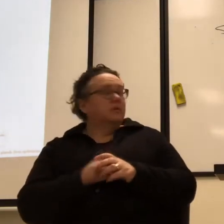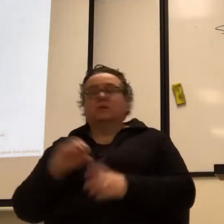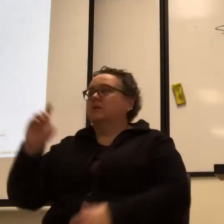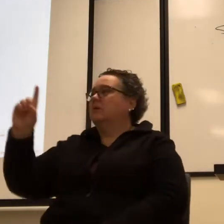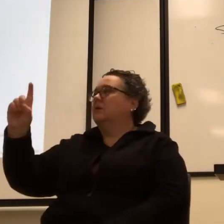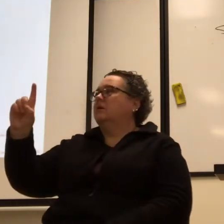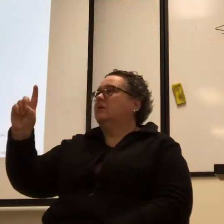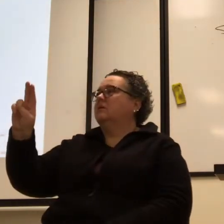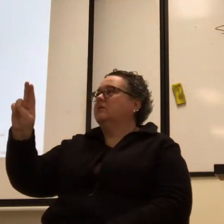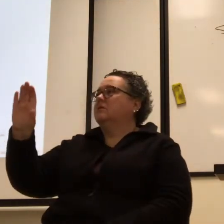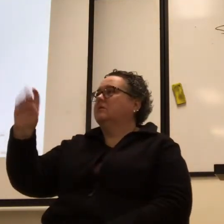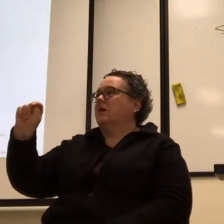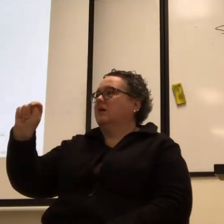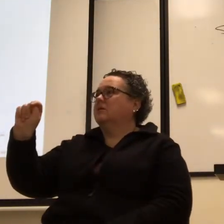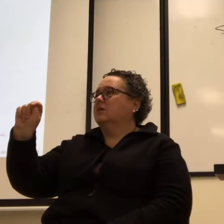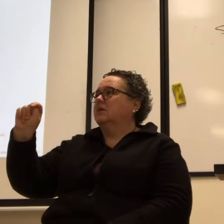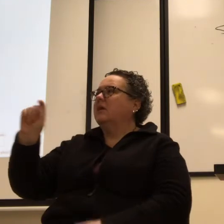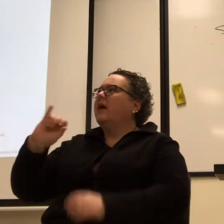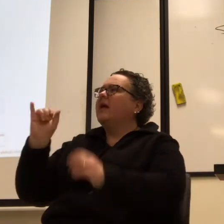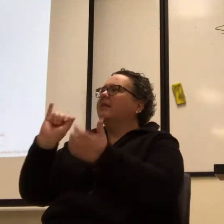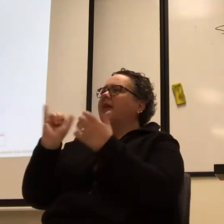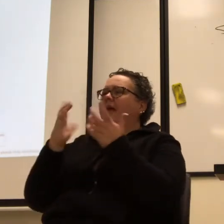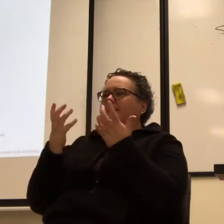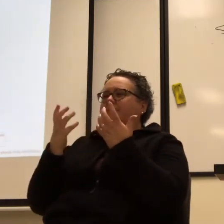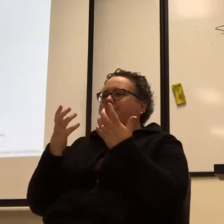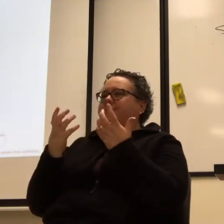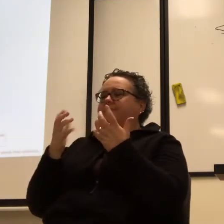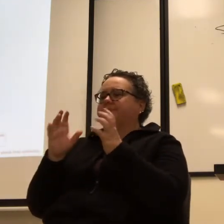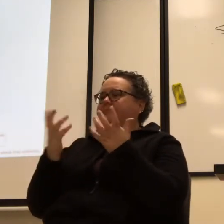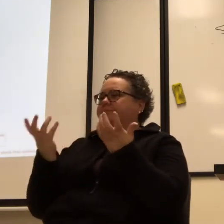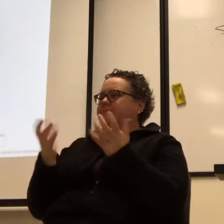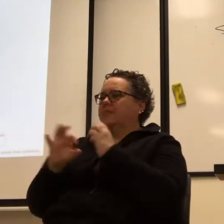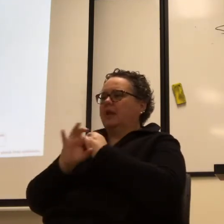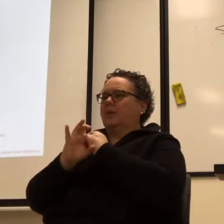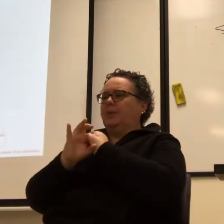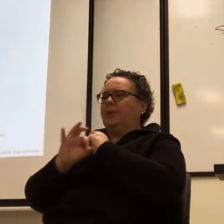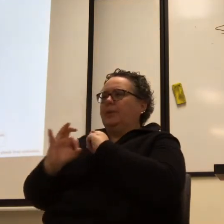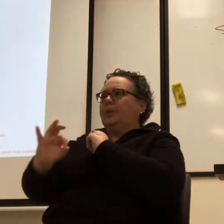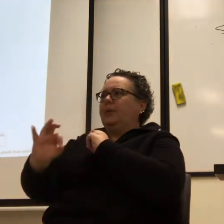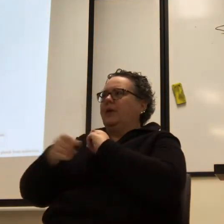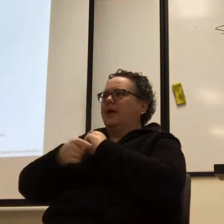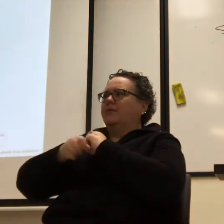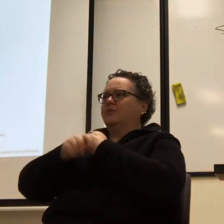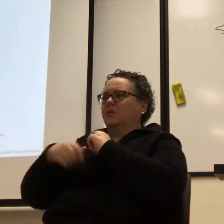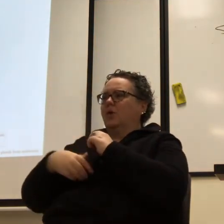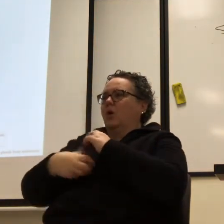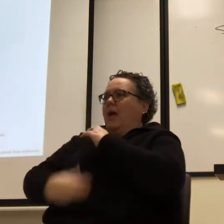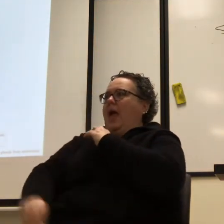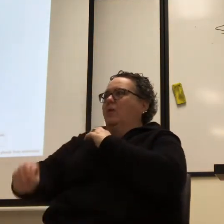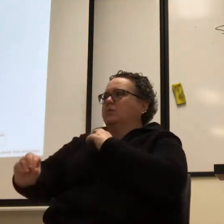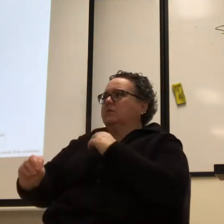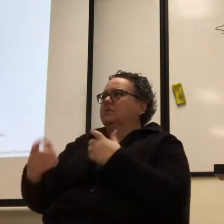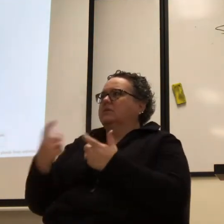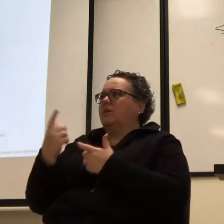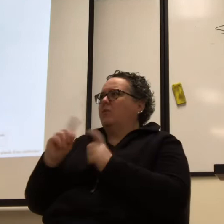At the top, during development, the epithelium initially has a downgrowth during development. And if the